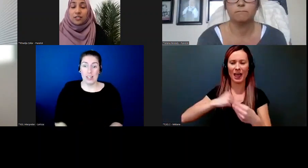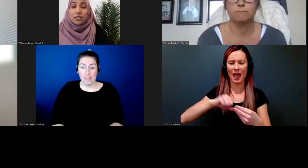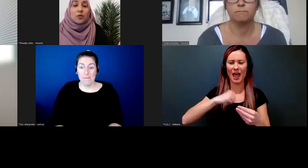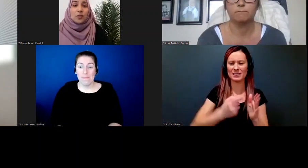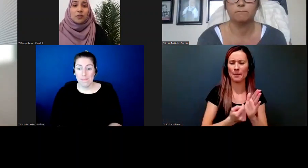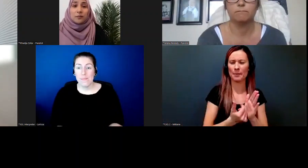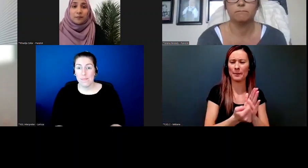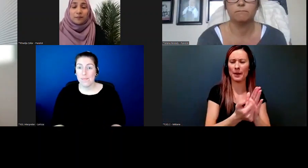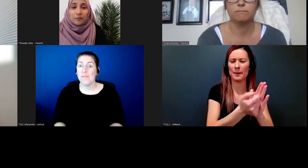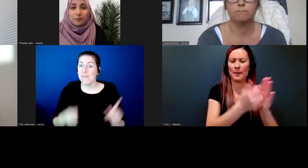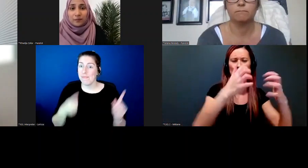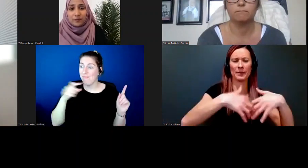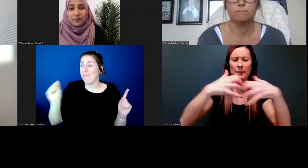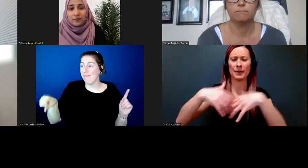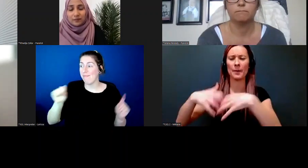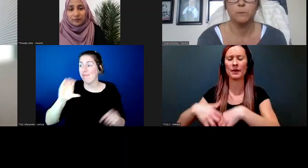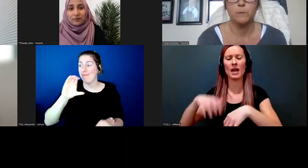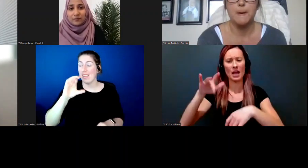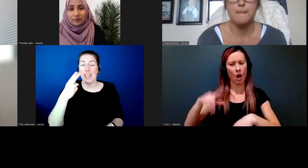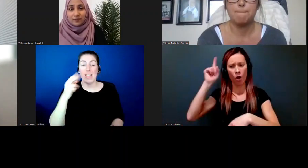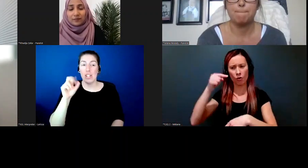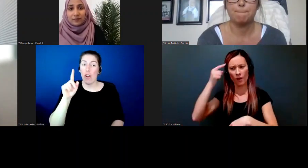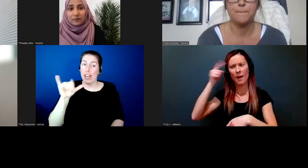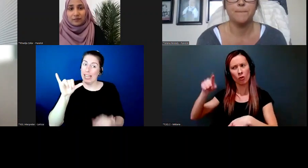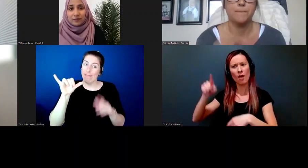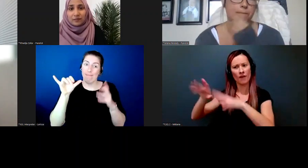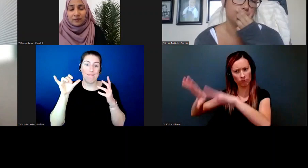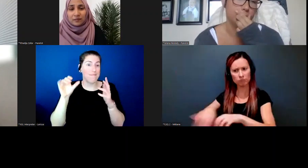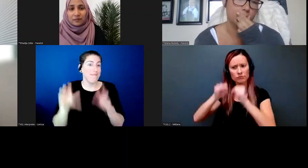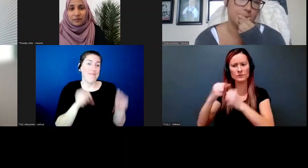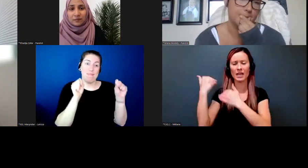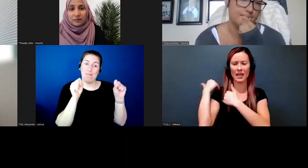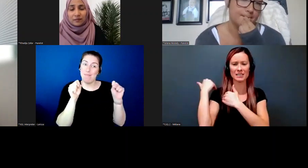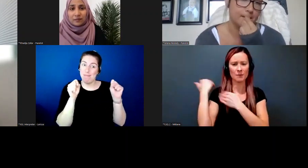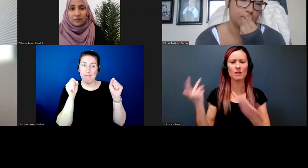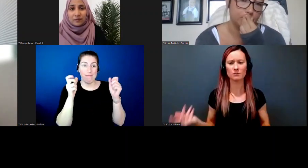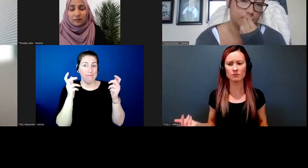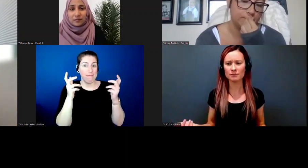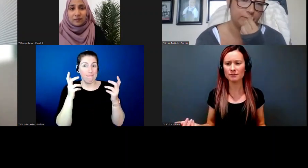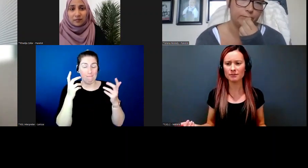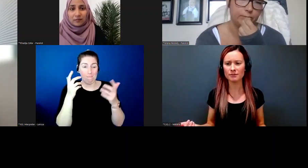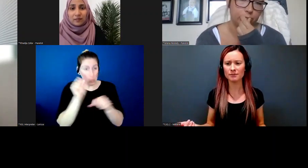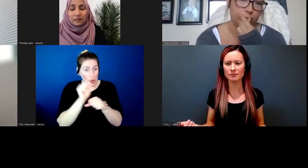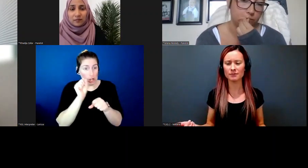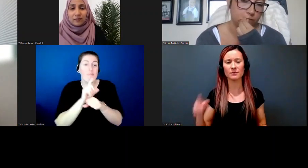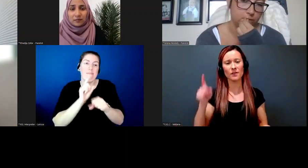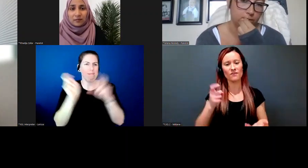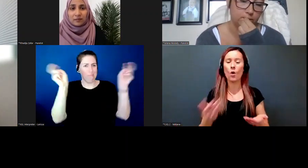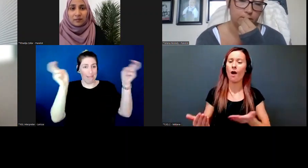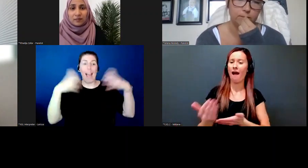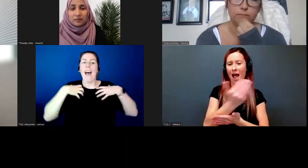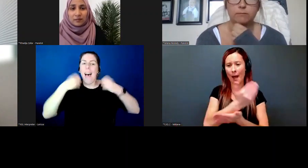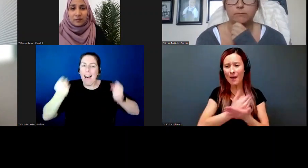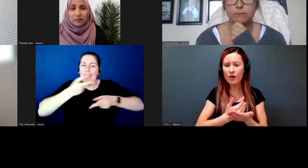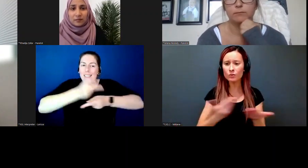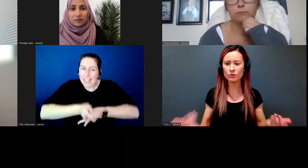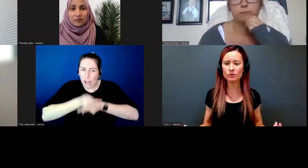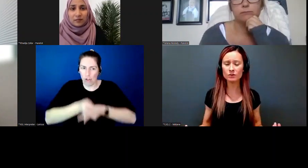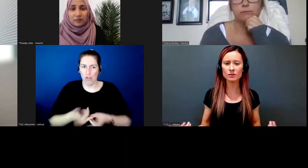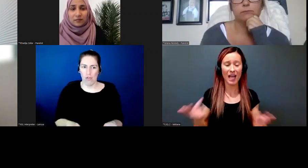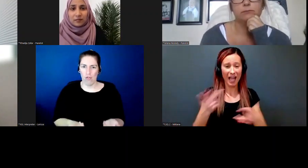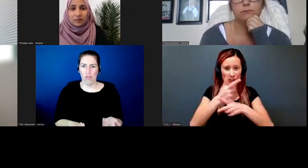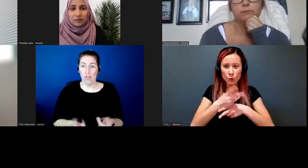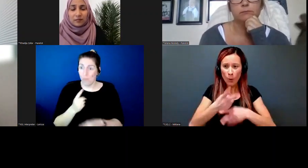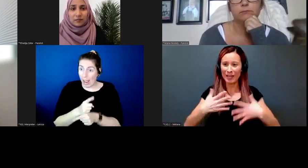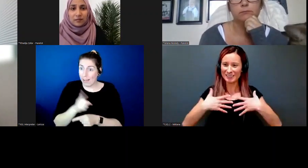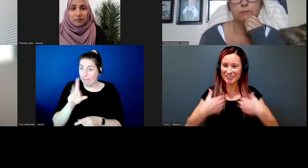Yeah, these charities are definitely picking up the pieces of health. It's healthcare. It's healthcare needs. It's when you talk about